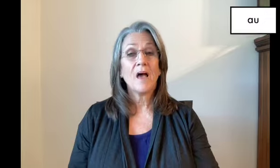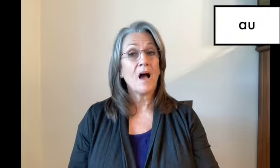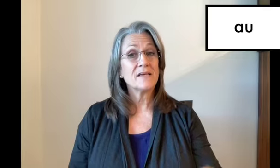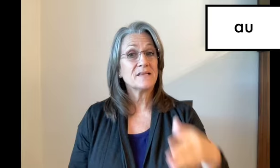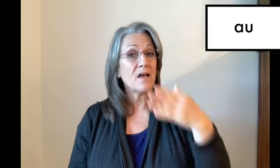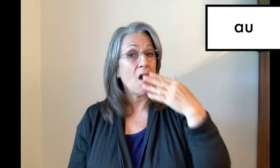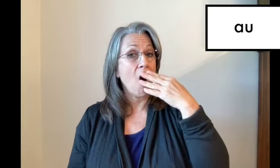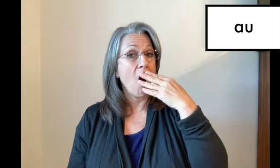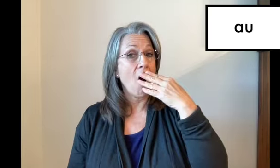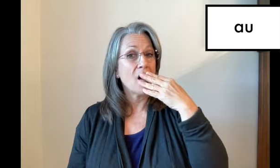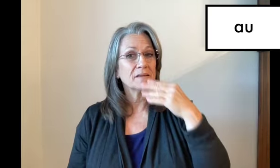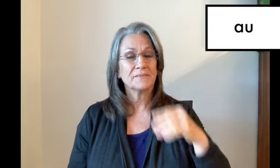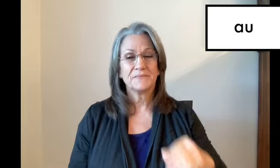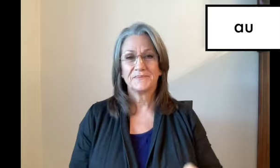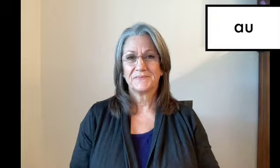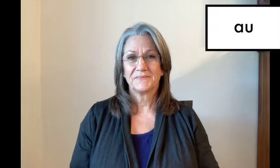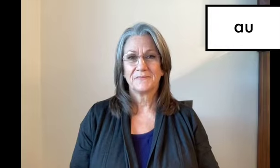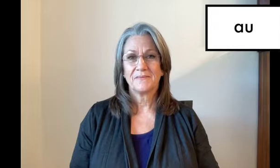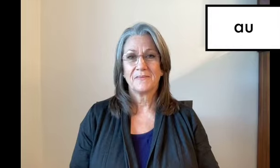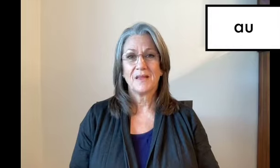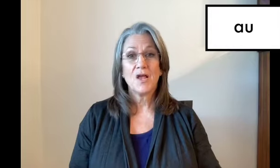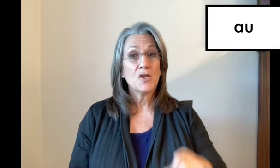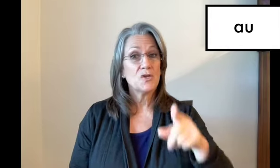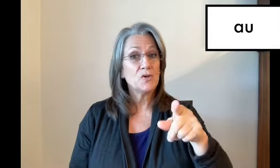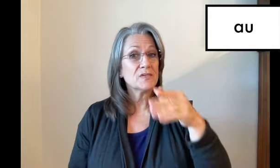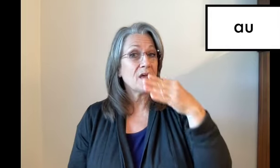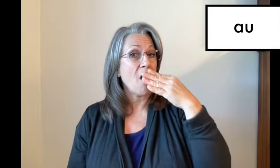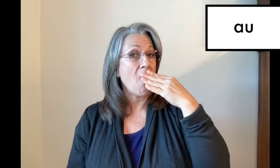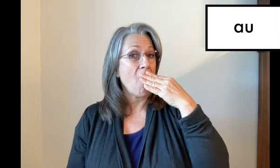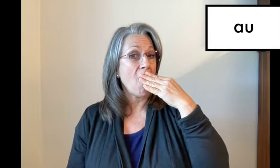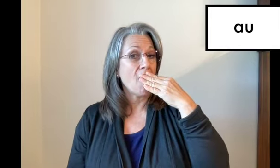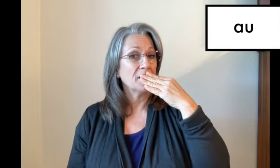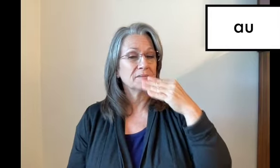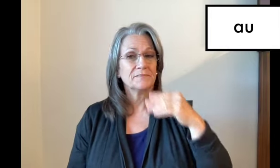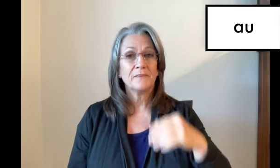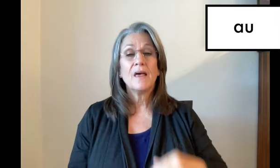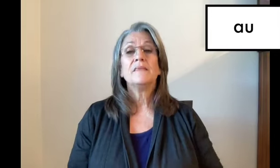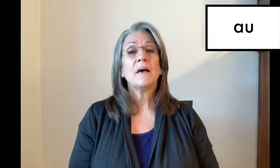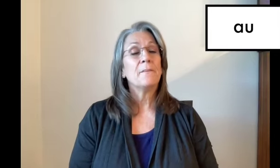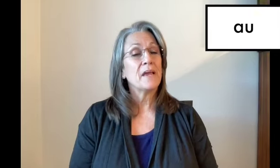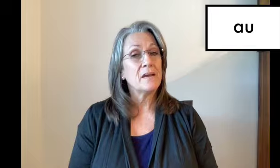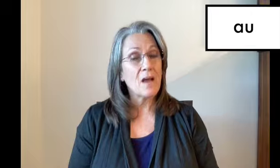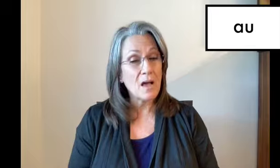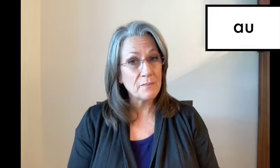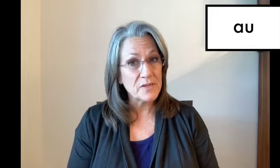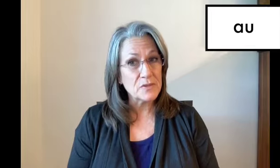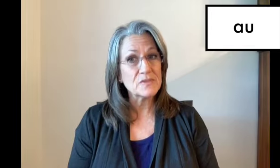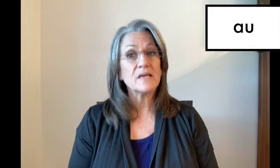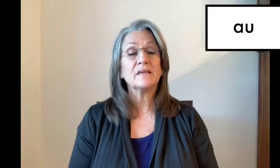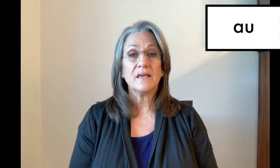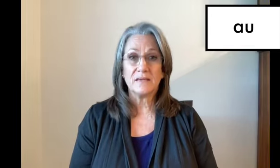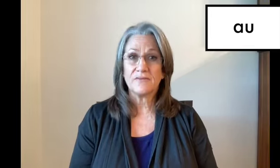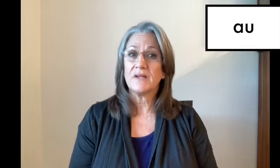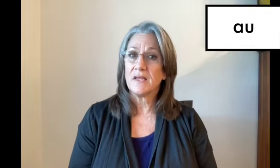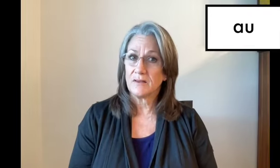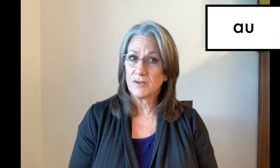I say ah. You say ah. That may not be used at the end of an English